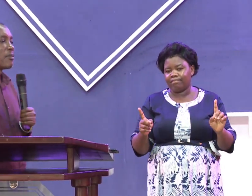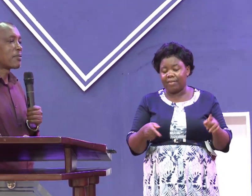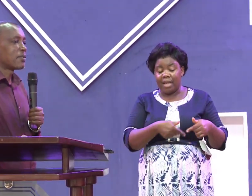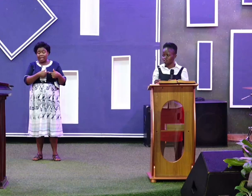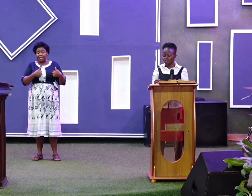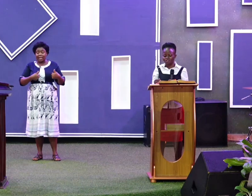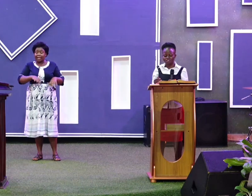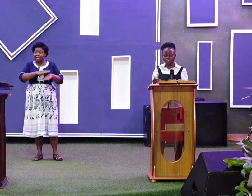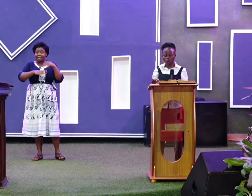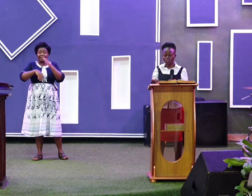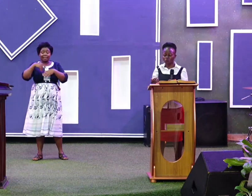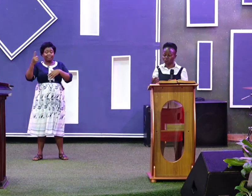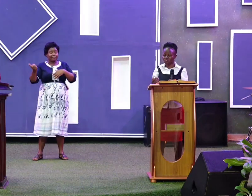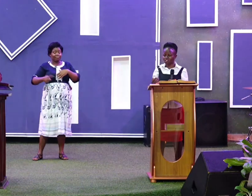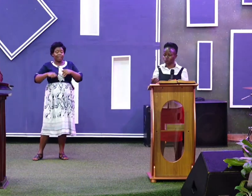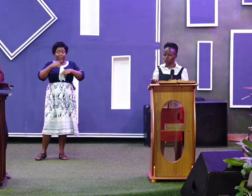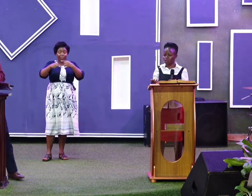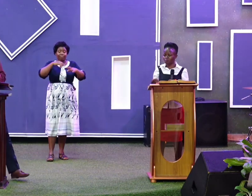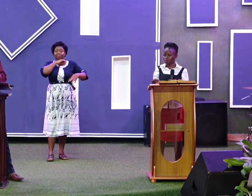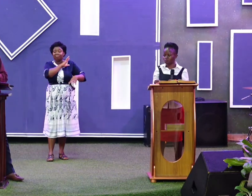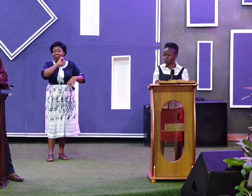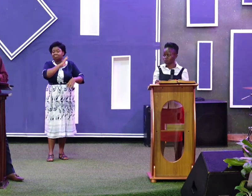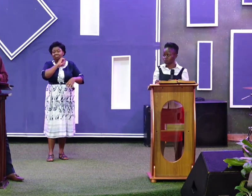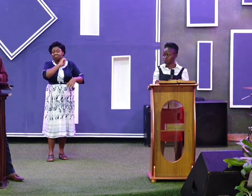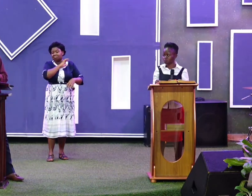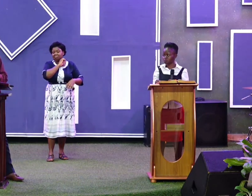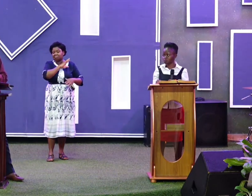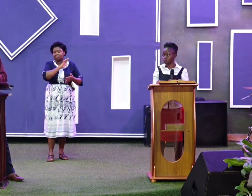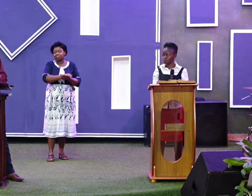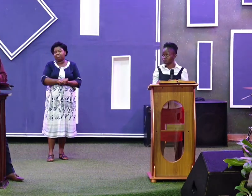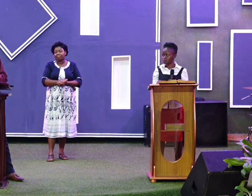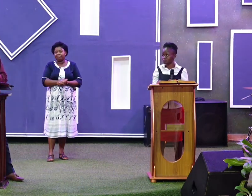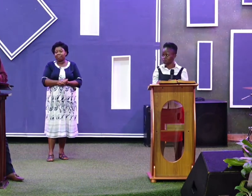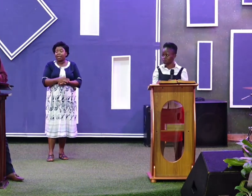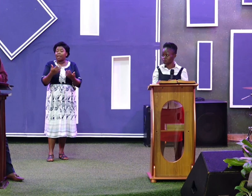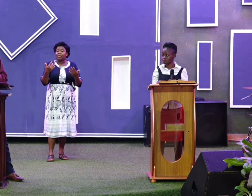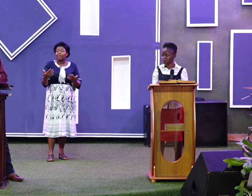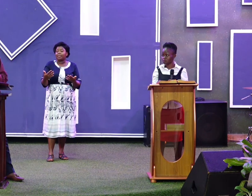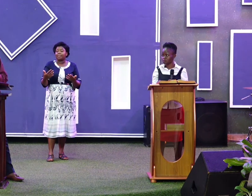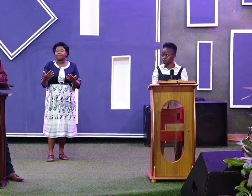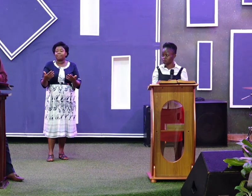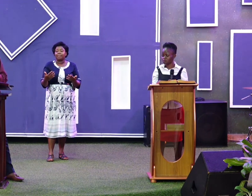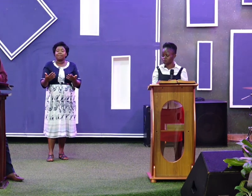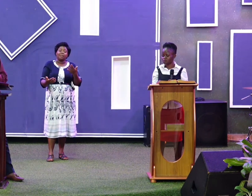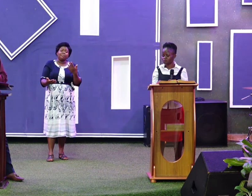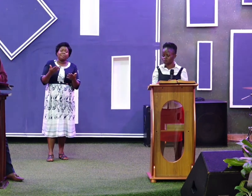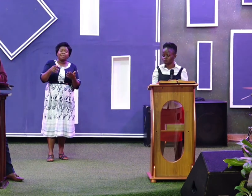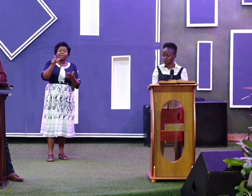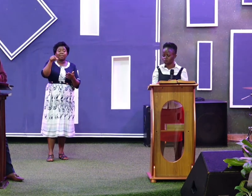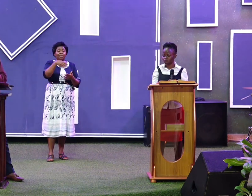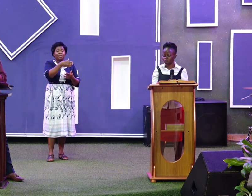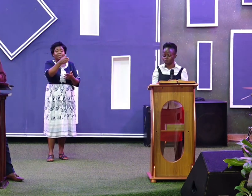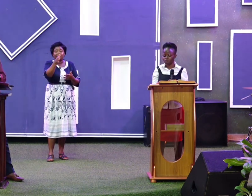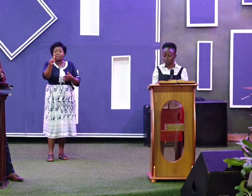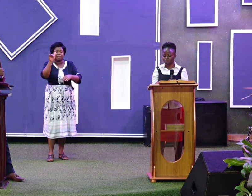Kyekituleetera okwemulugunya. That is what causes us to grumble. Era kati wanyiza okuba nga waliwo ne yeebuuza ekibuuzo